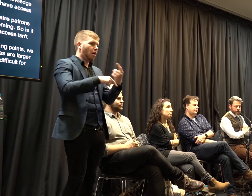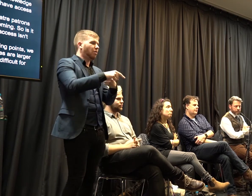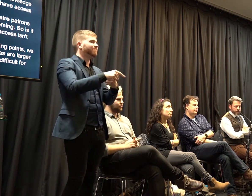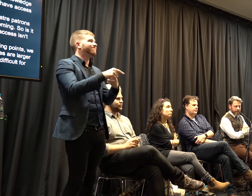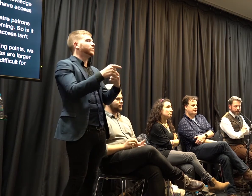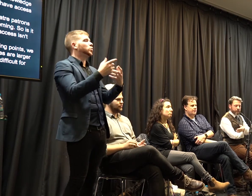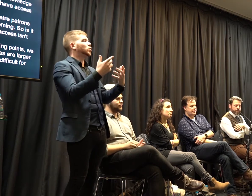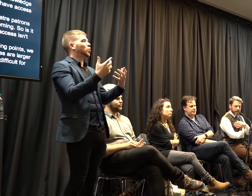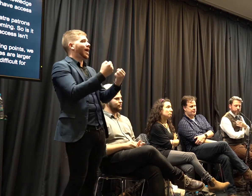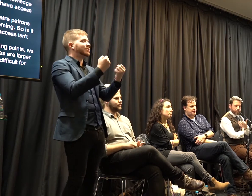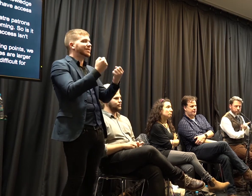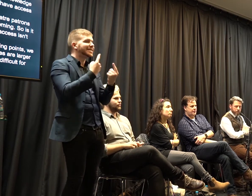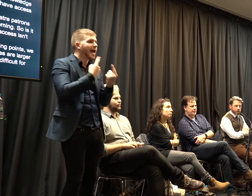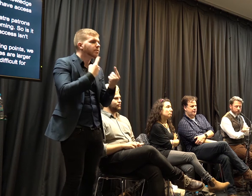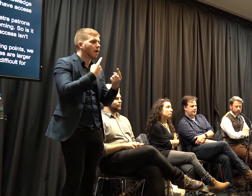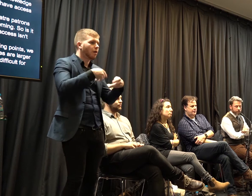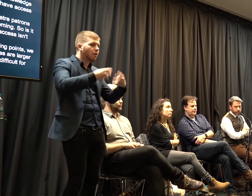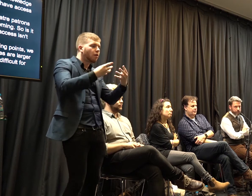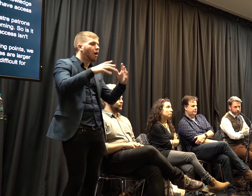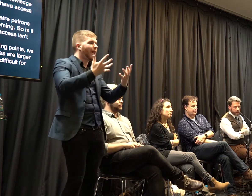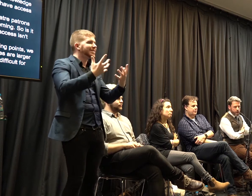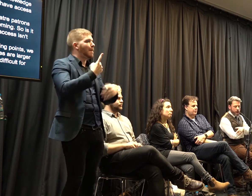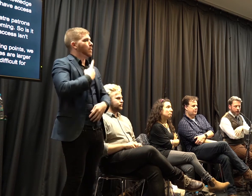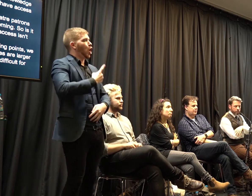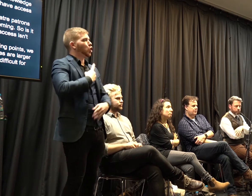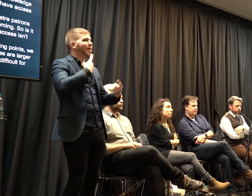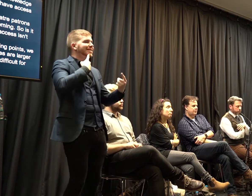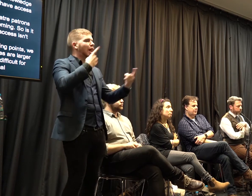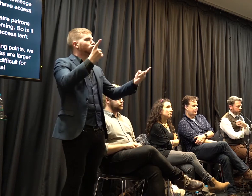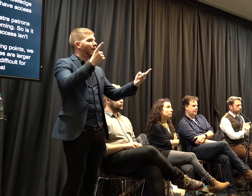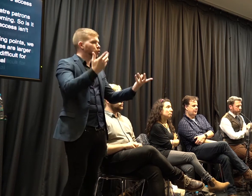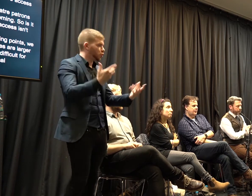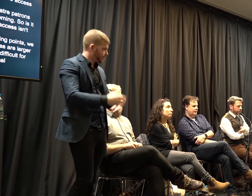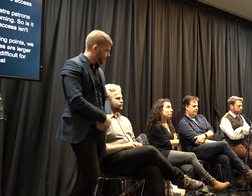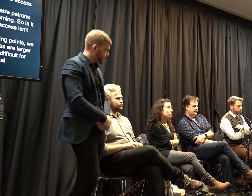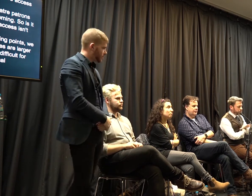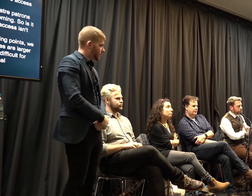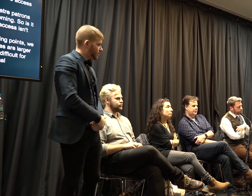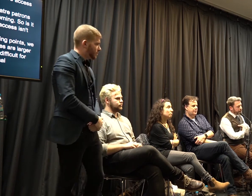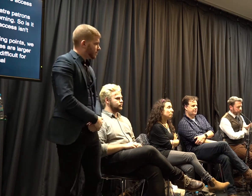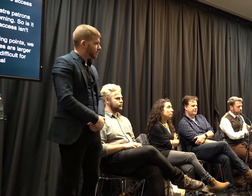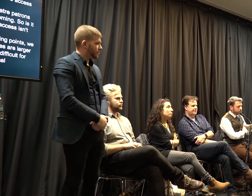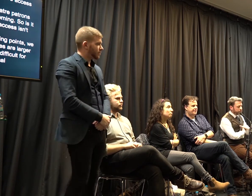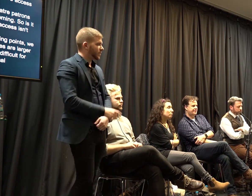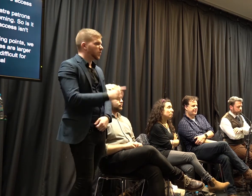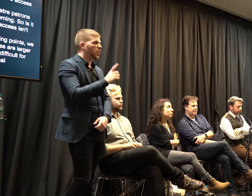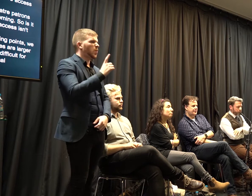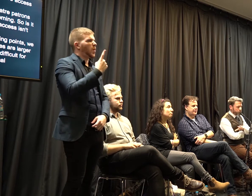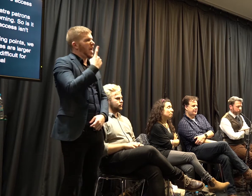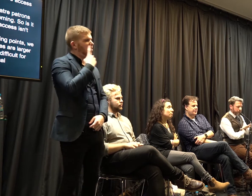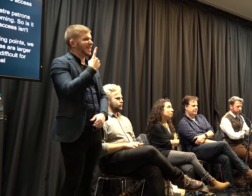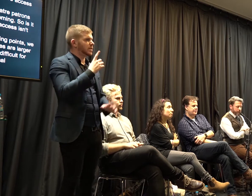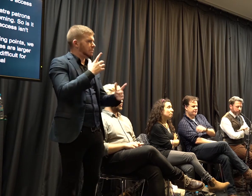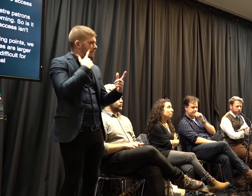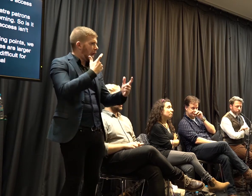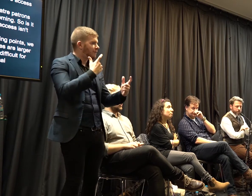get data unless there are personal declarations. So I think we should maybe be